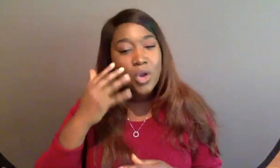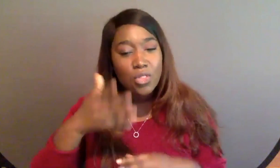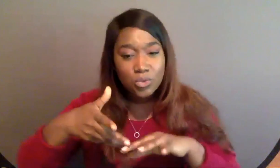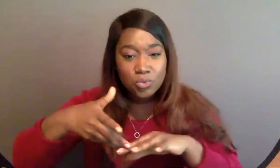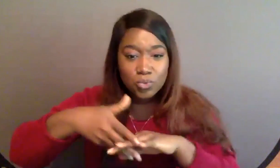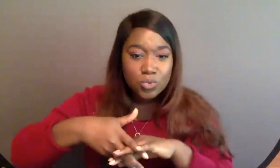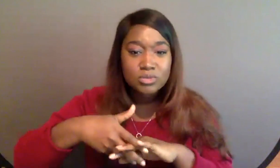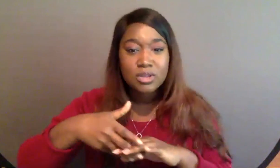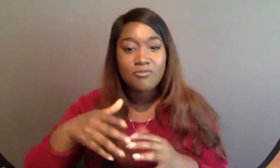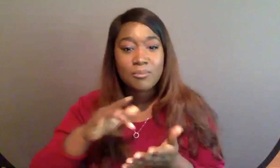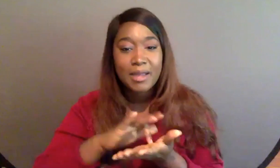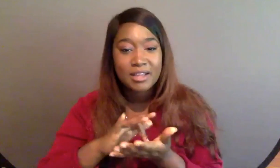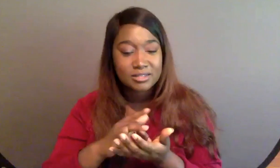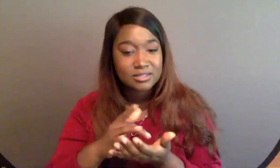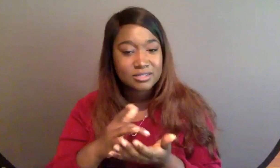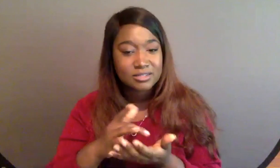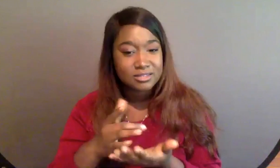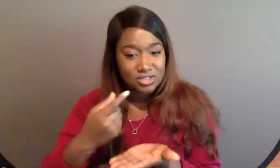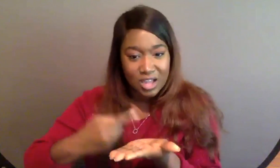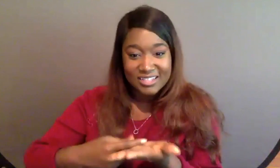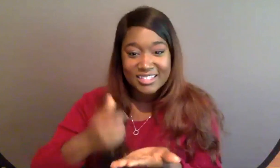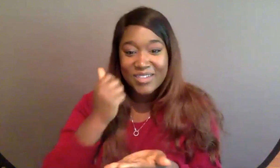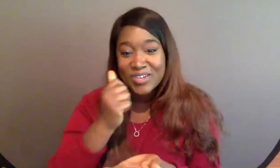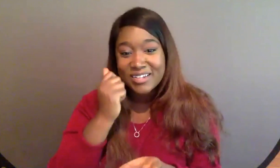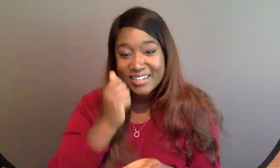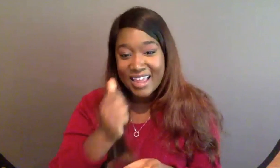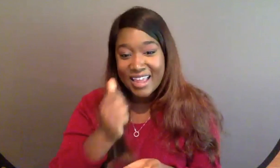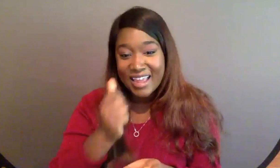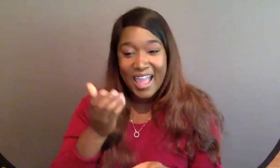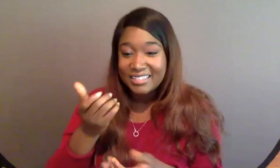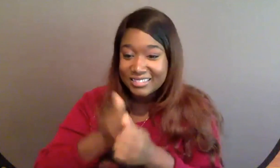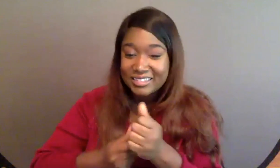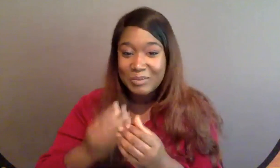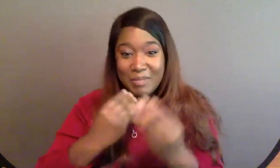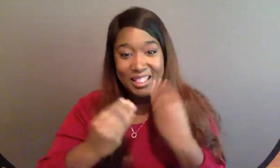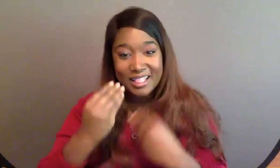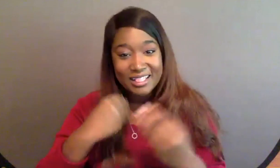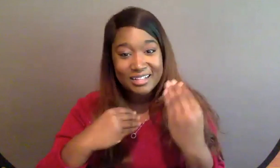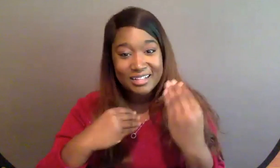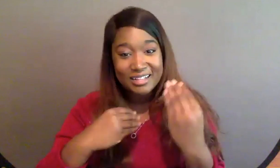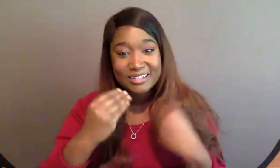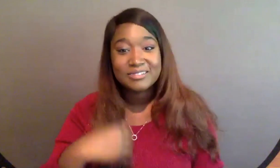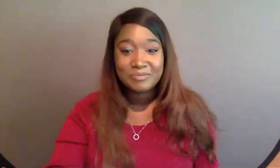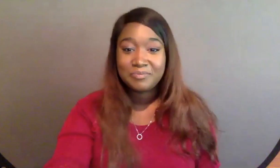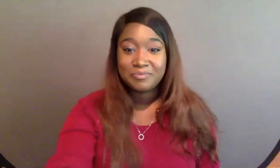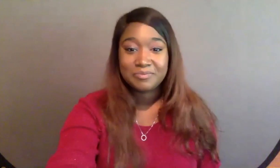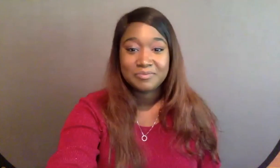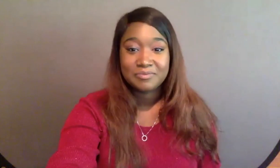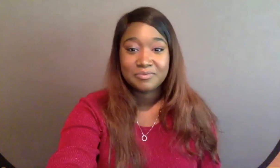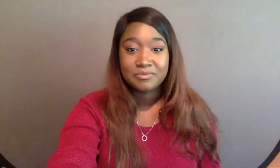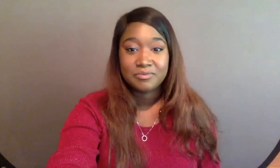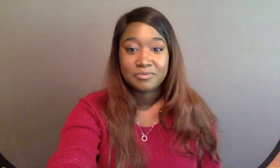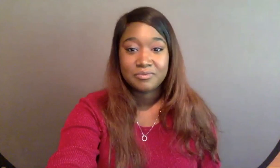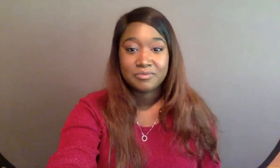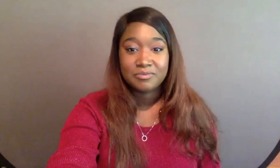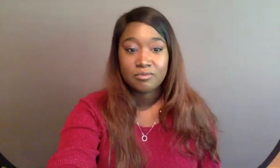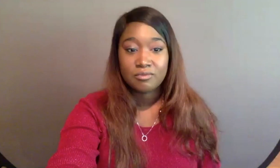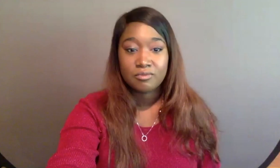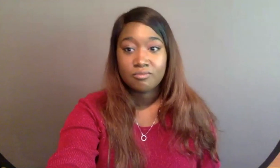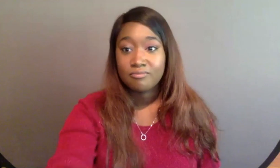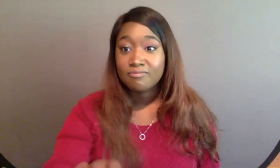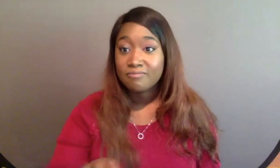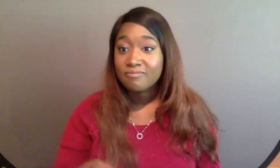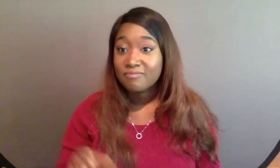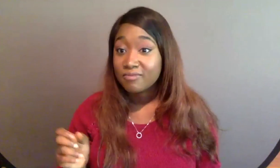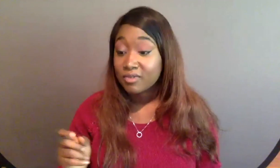discussed every day at every meal, you know? Yeah. But I'm American born, so I be